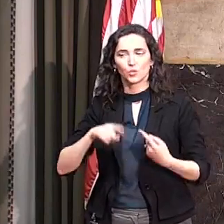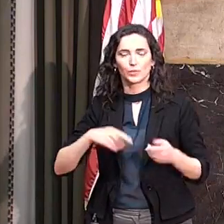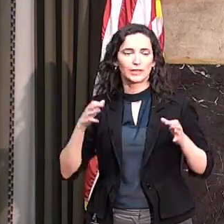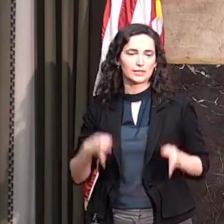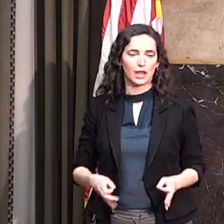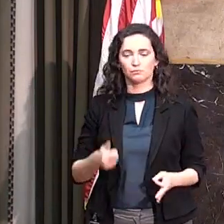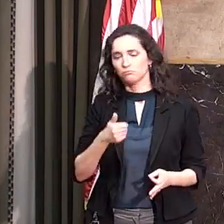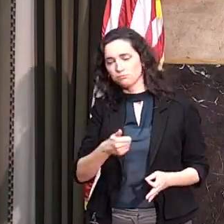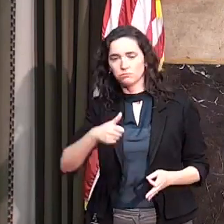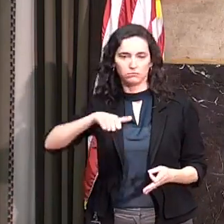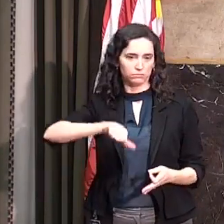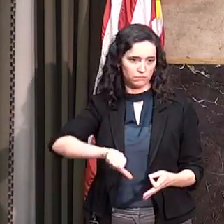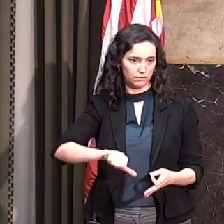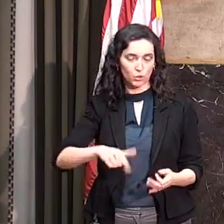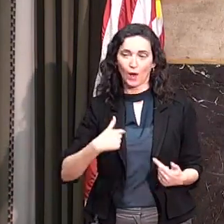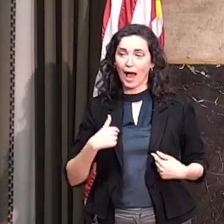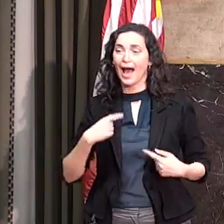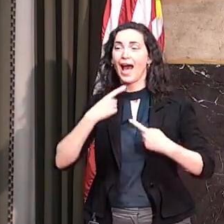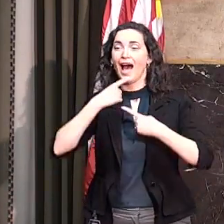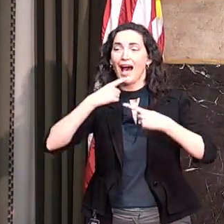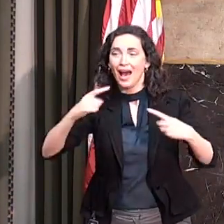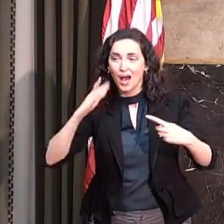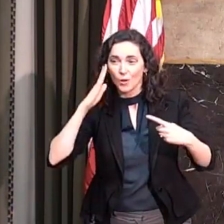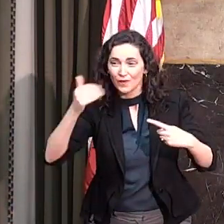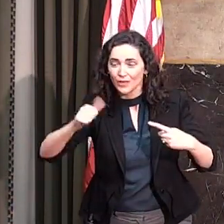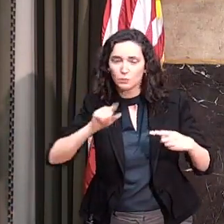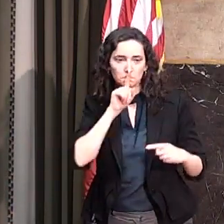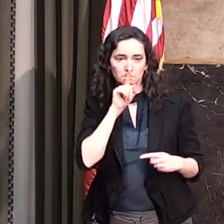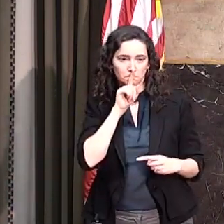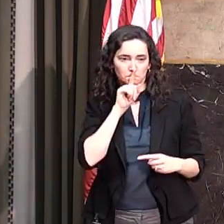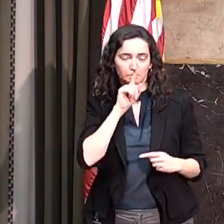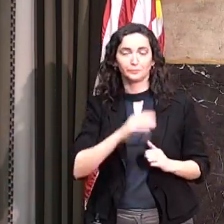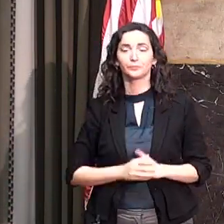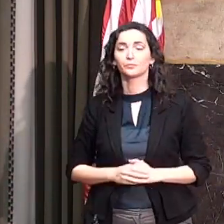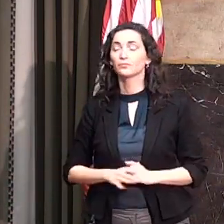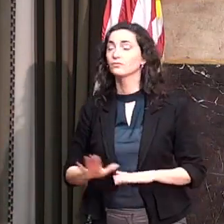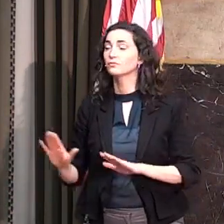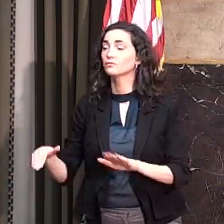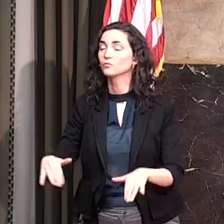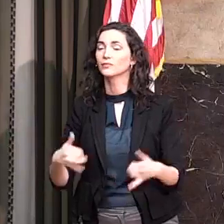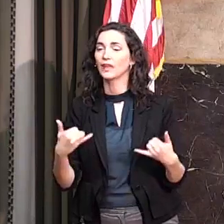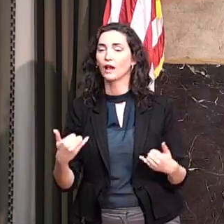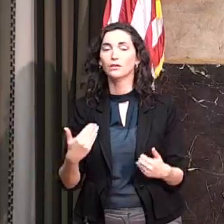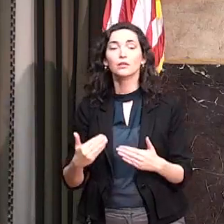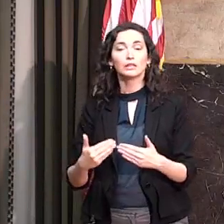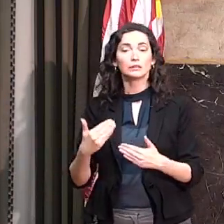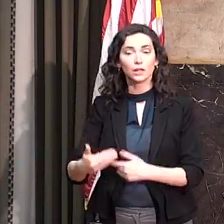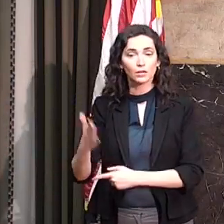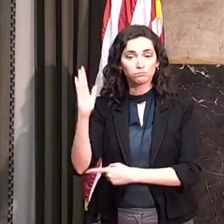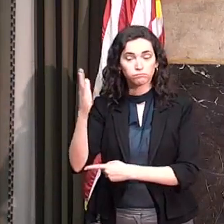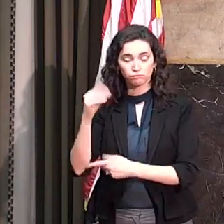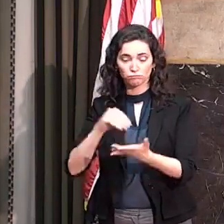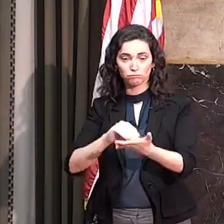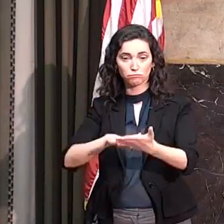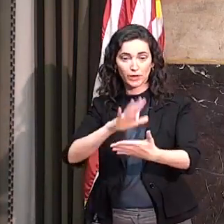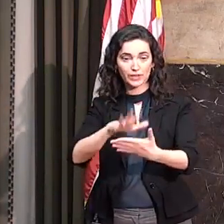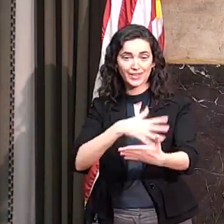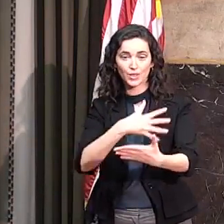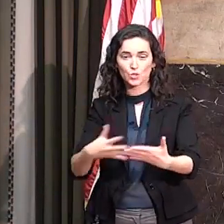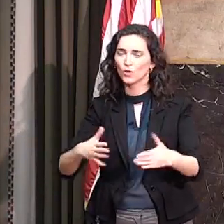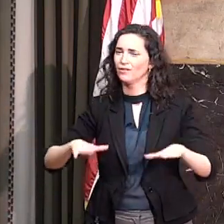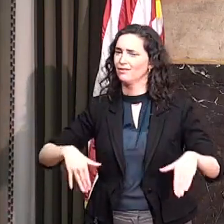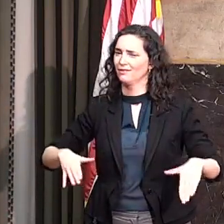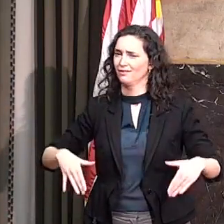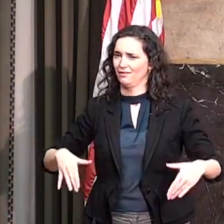that. So we don't have another press conference scheduled right now during